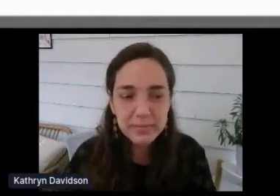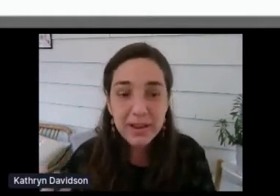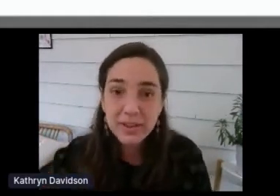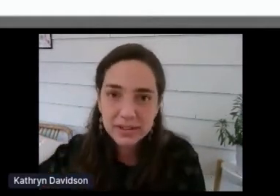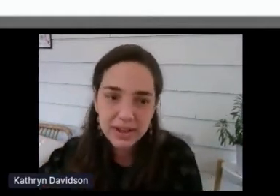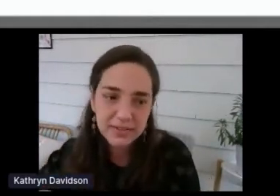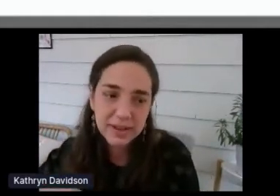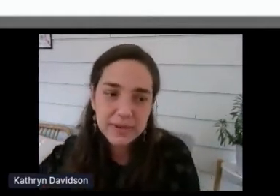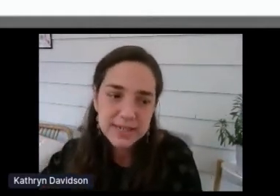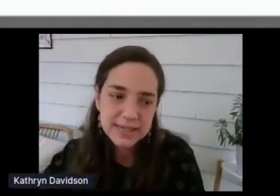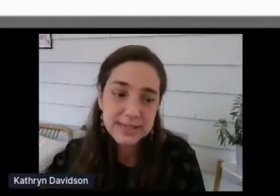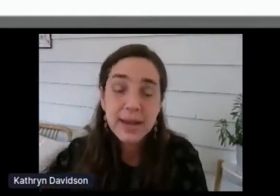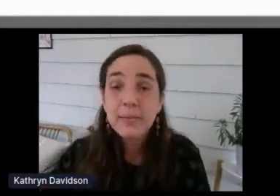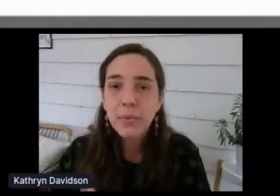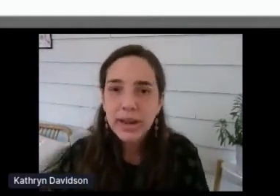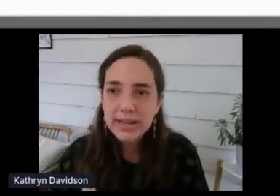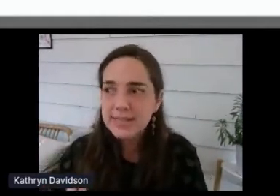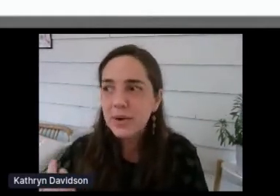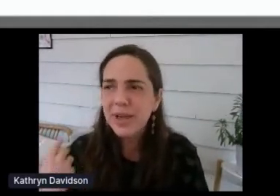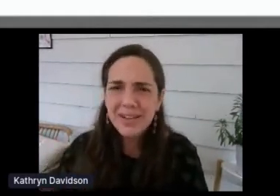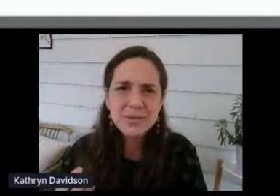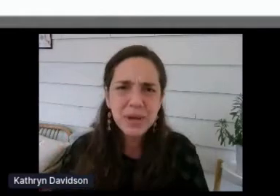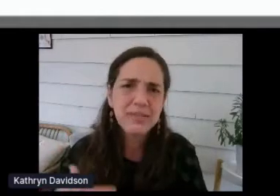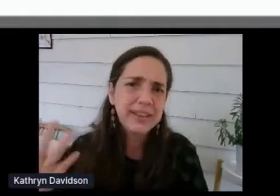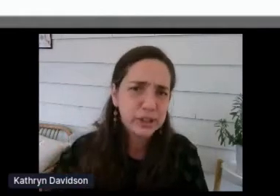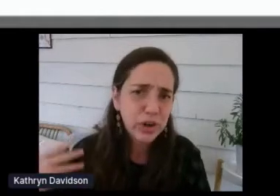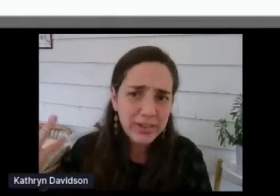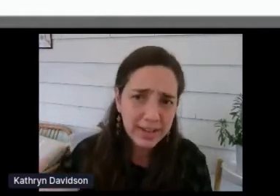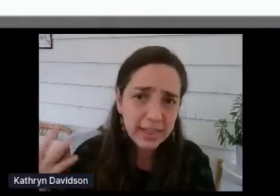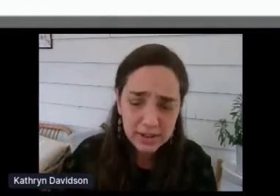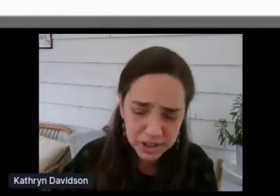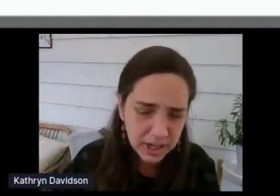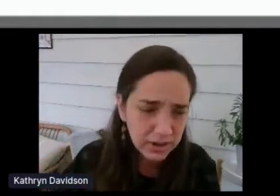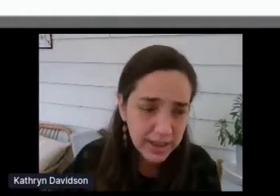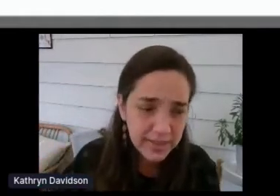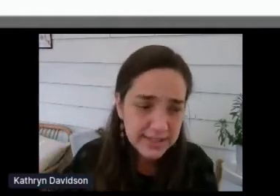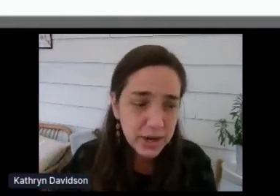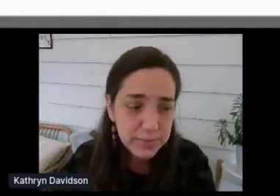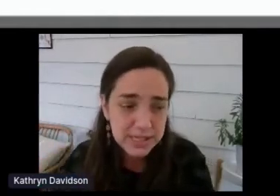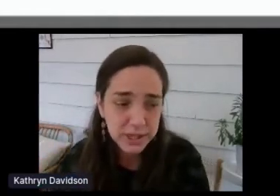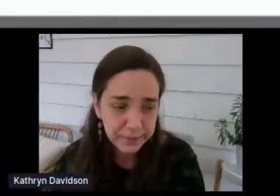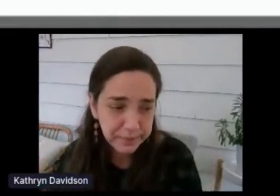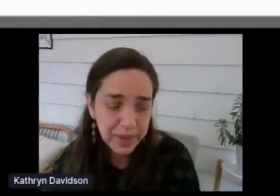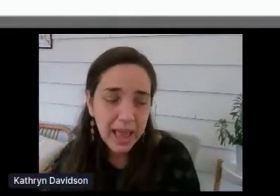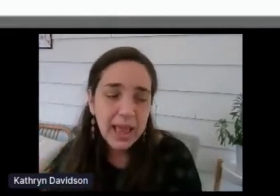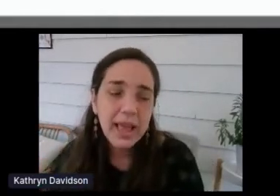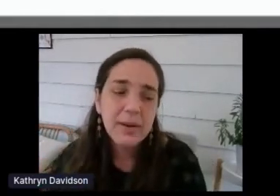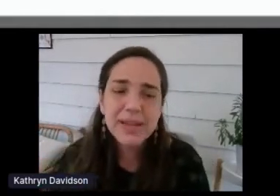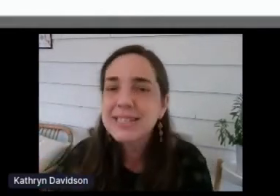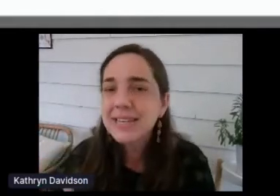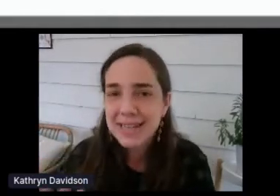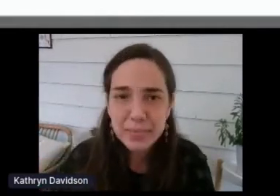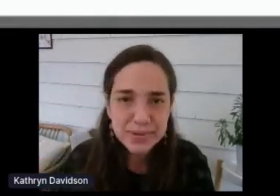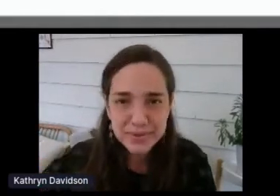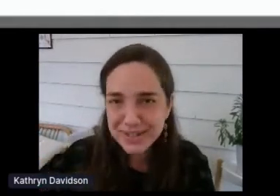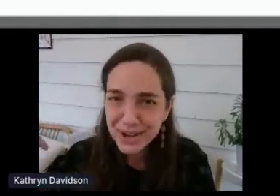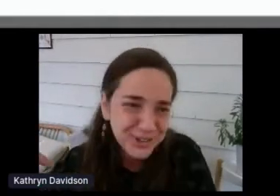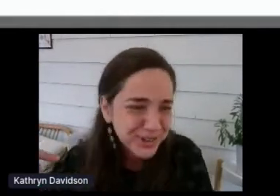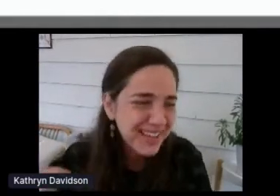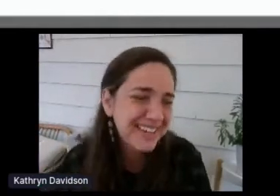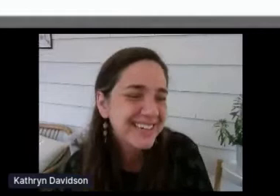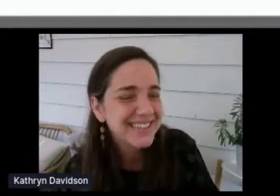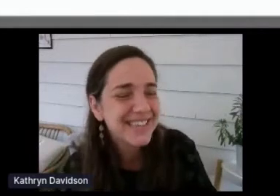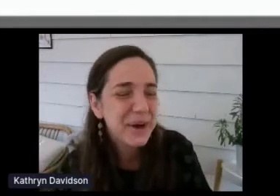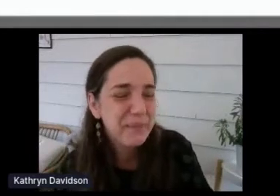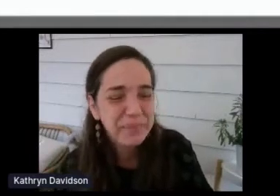people in my field of linguistics bring is that we have some kind of like driving logic underlying things that helps us learn. And we can see examples of the